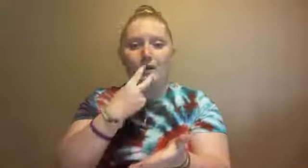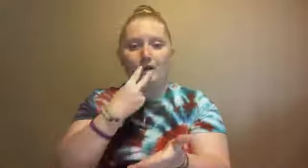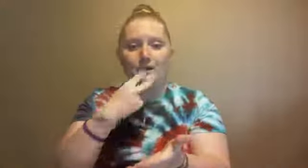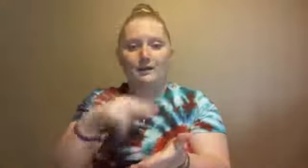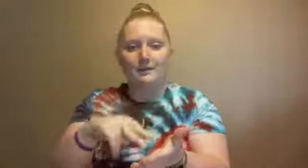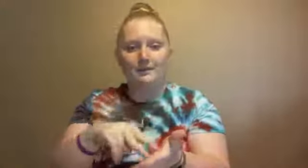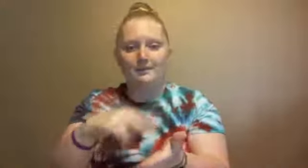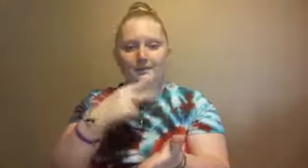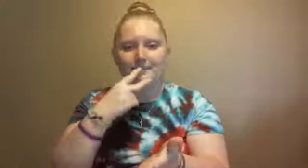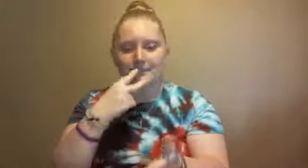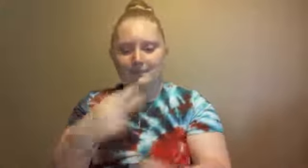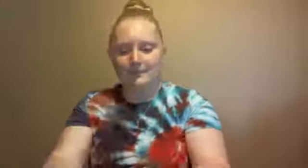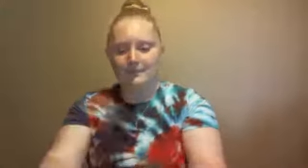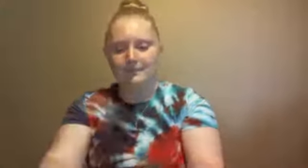Fork.